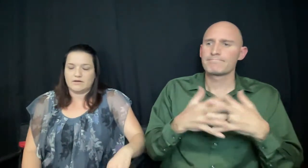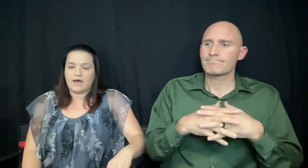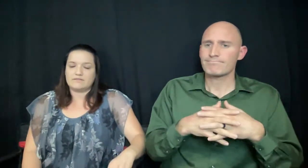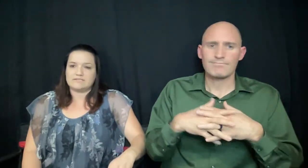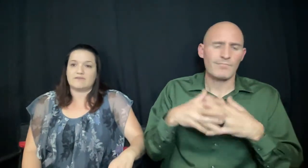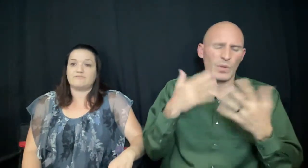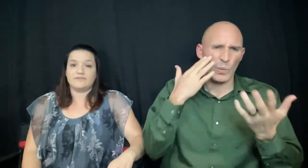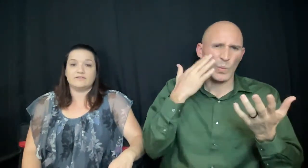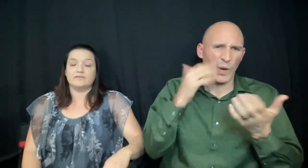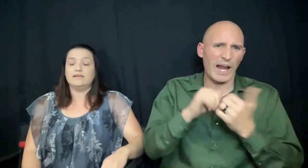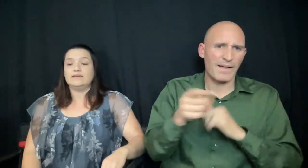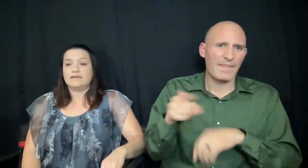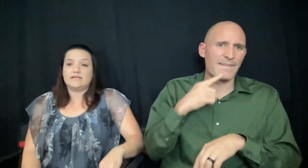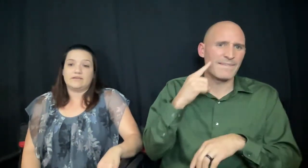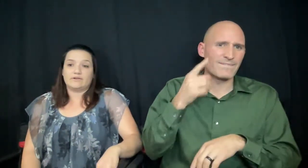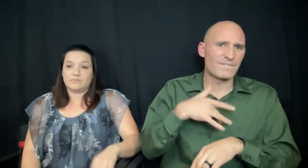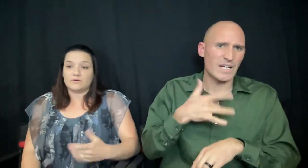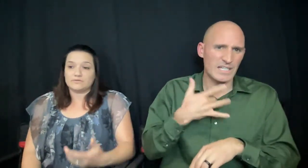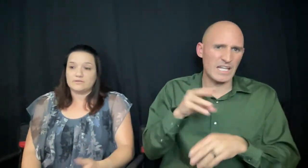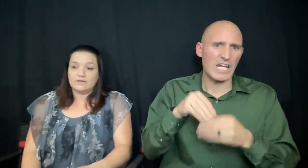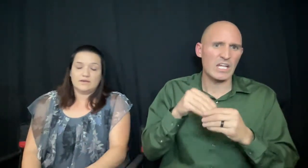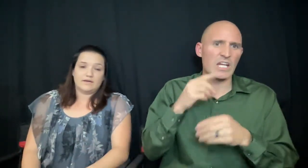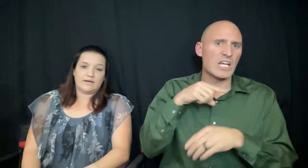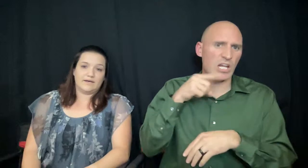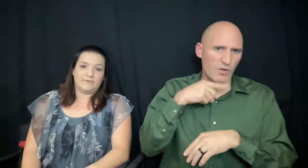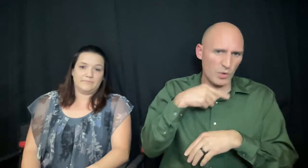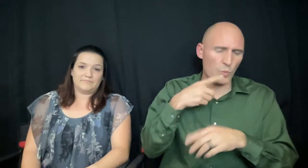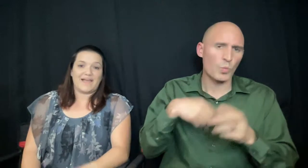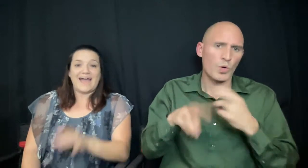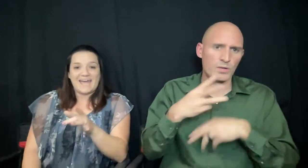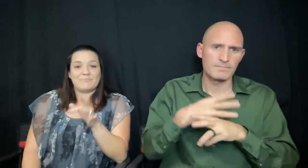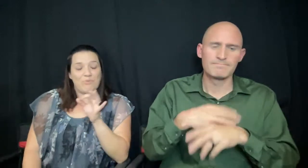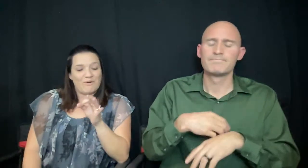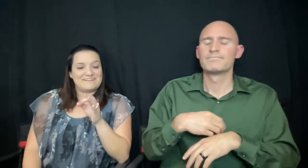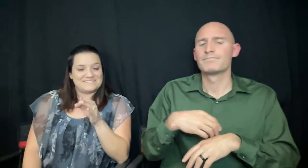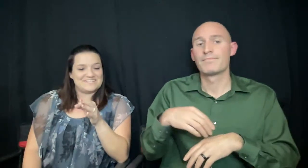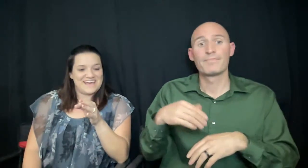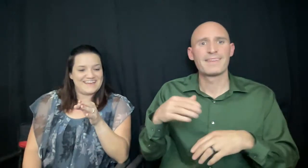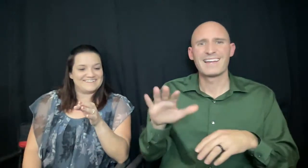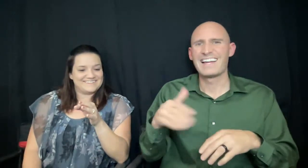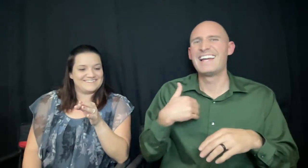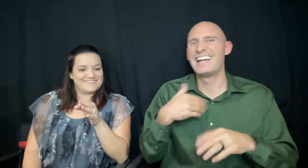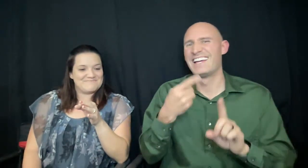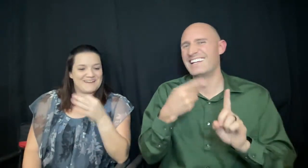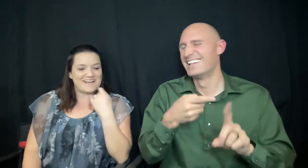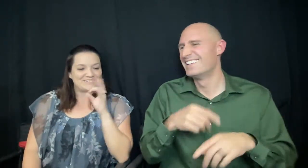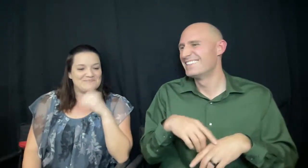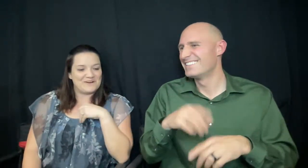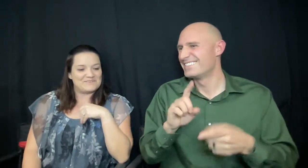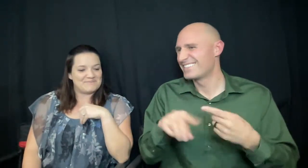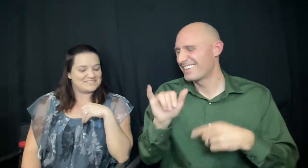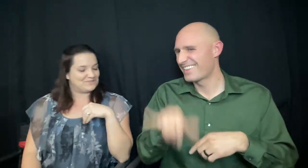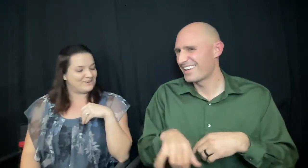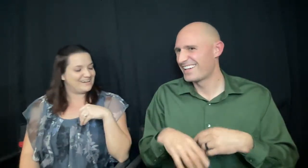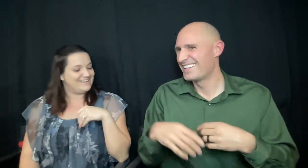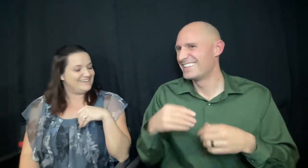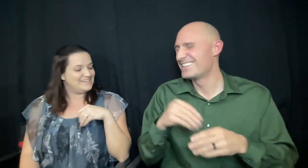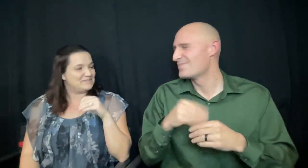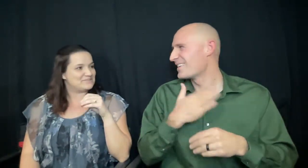how the deaf feel in a hearing world. I had a point to that, but I got so involved in my story. You were